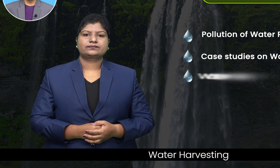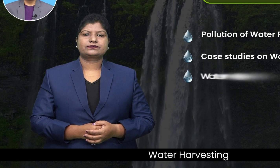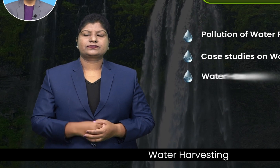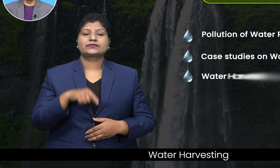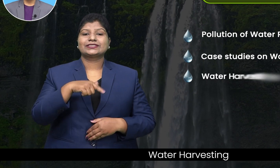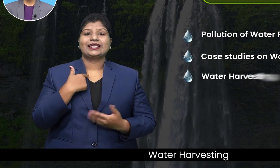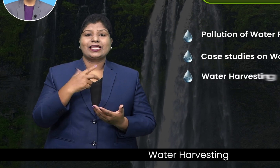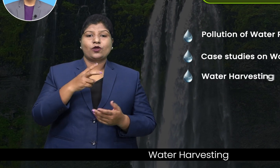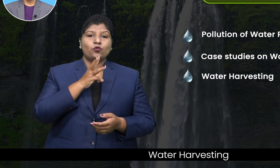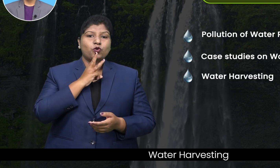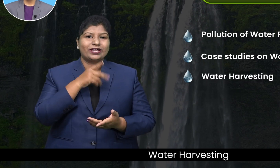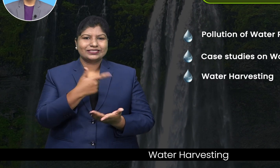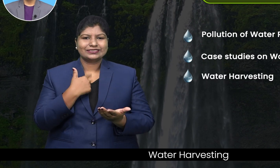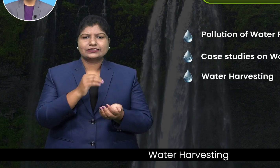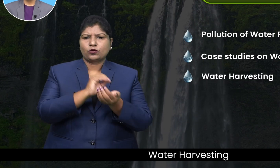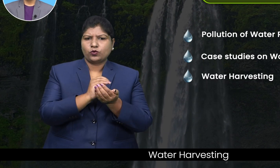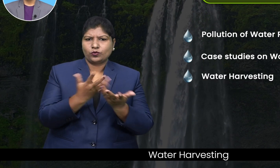water harvesting,